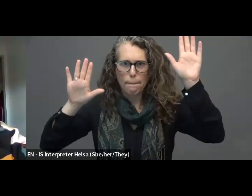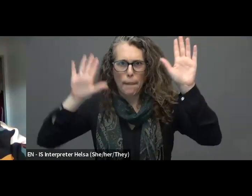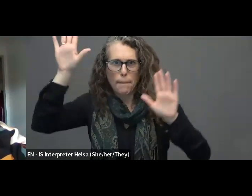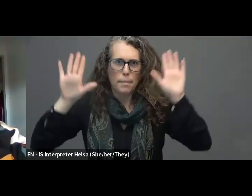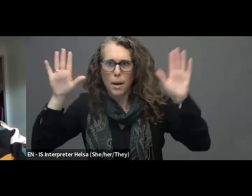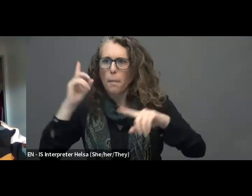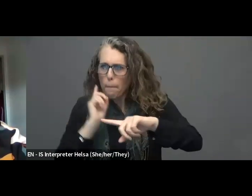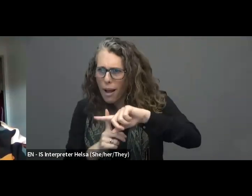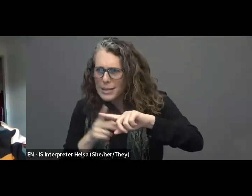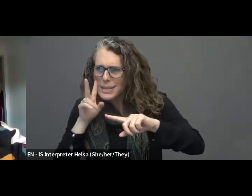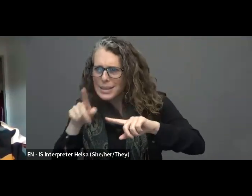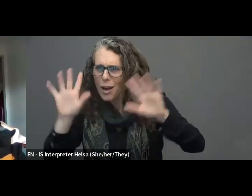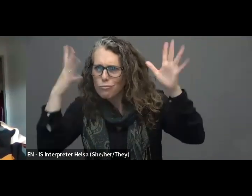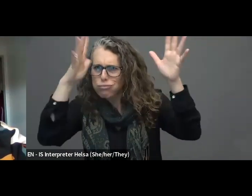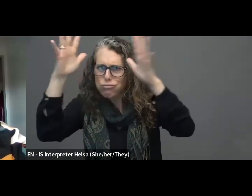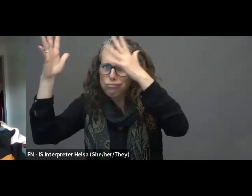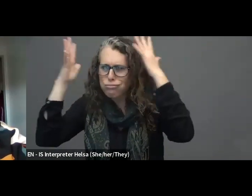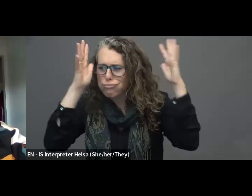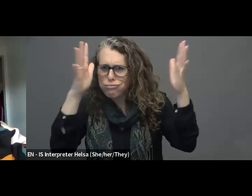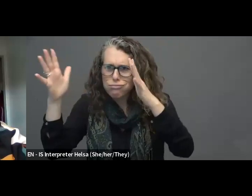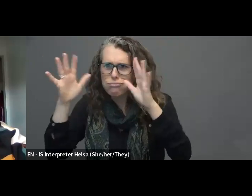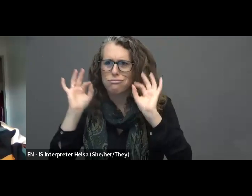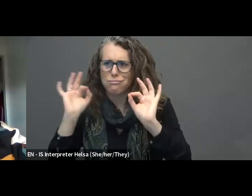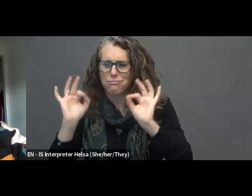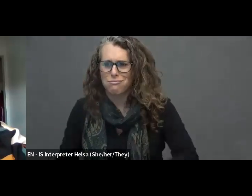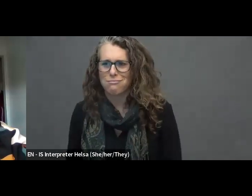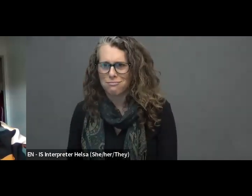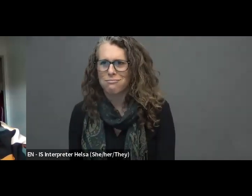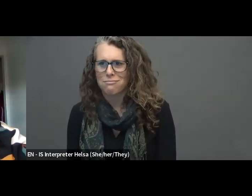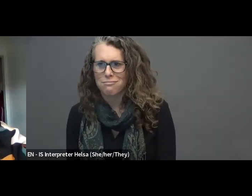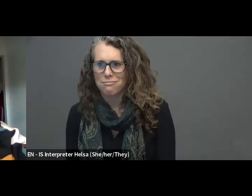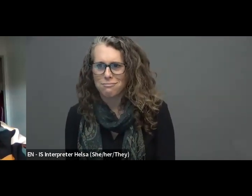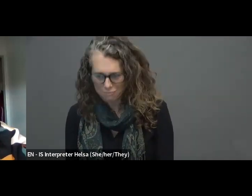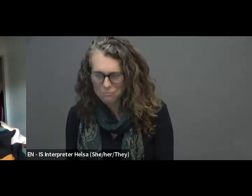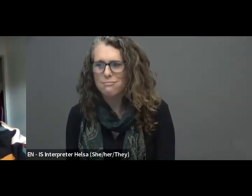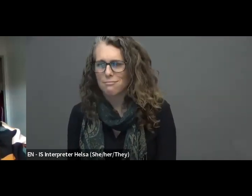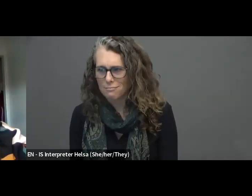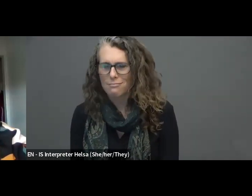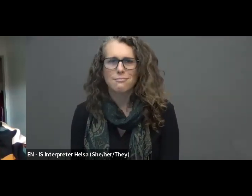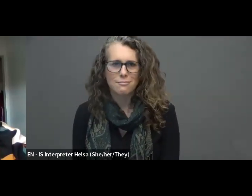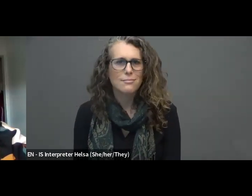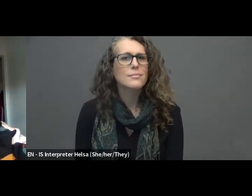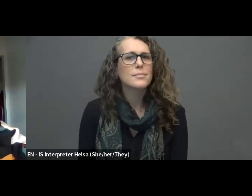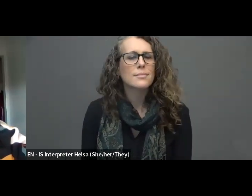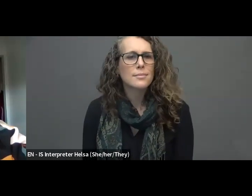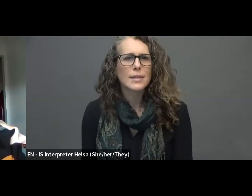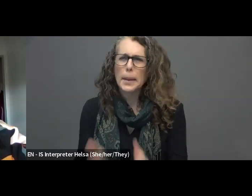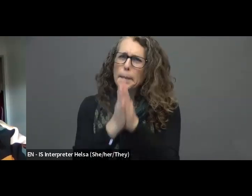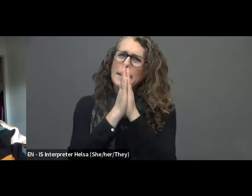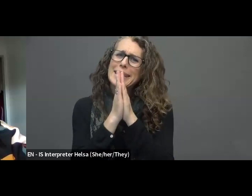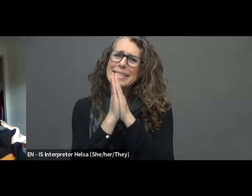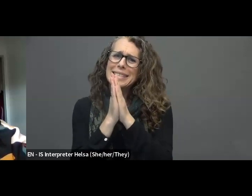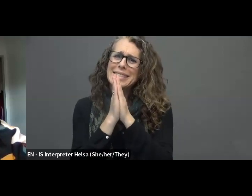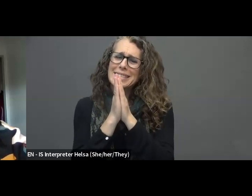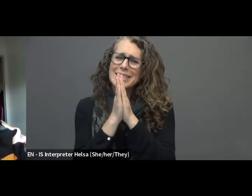on your speech. I also see a few hands raising for questions. So please